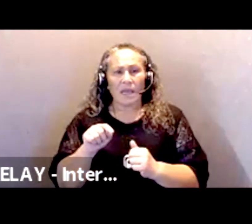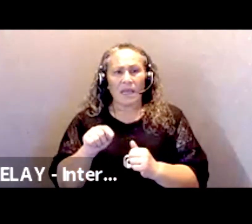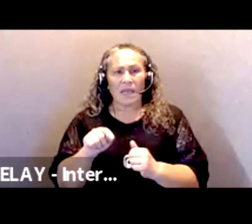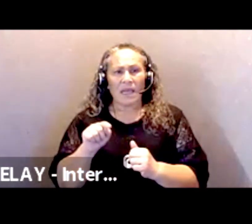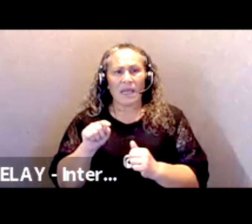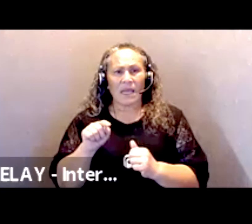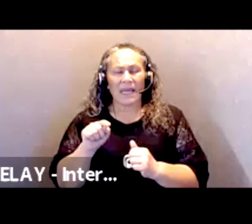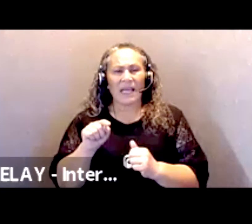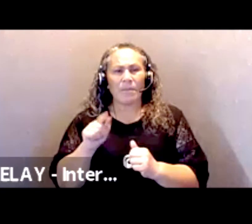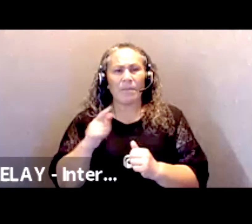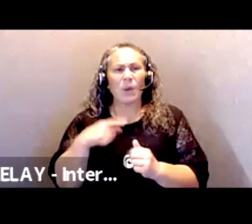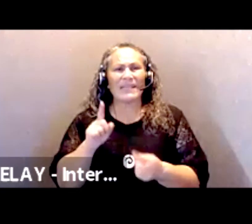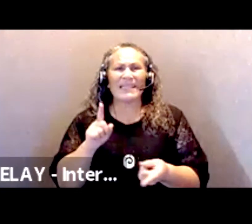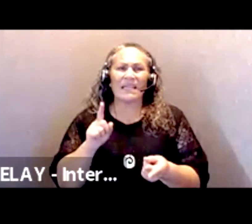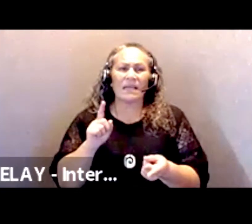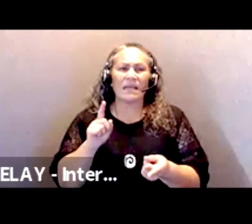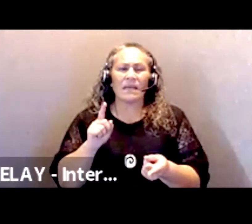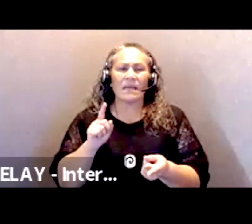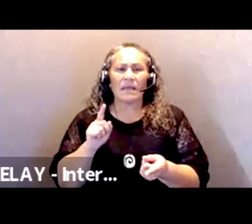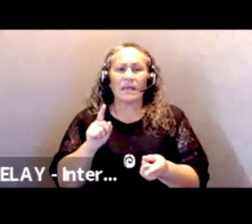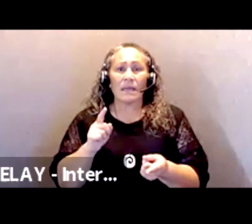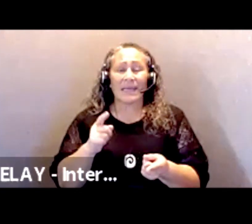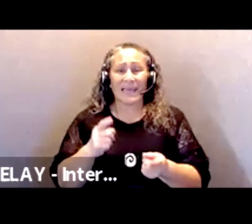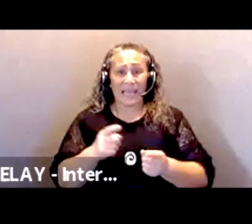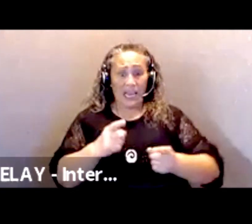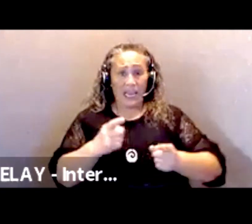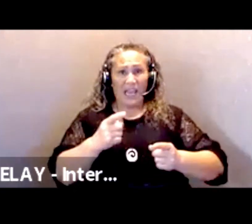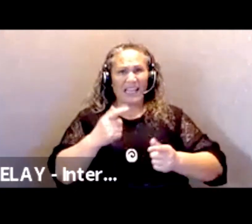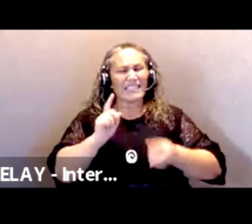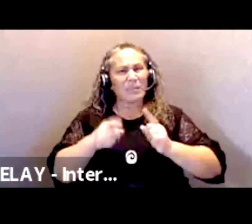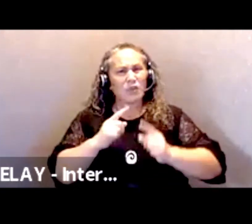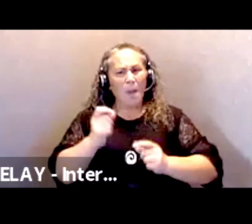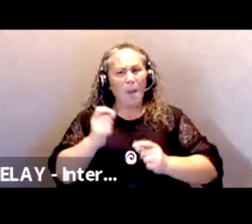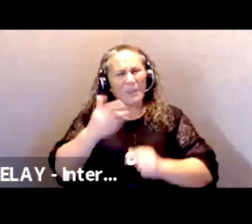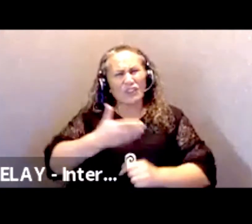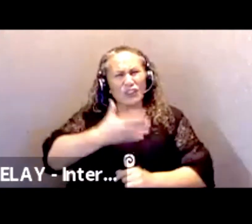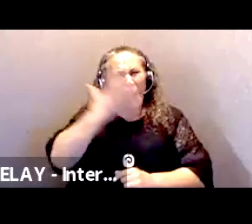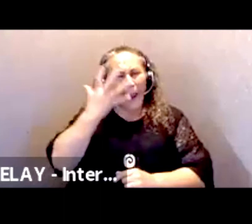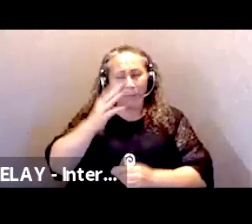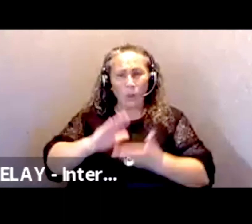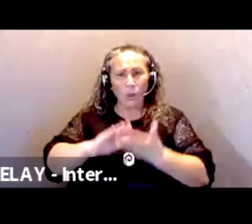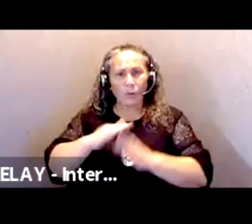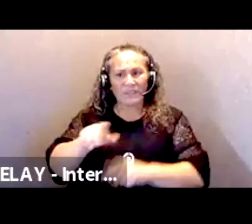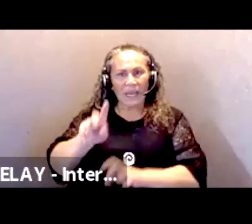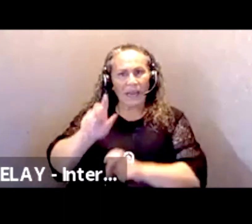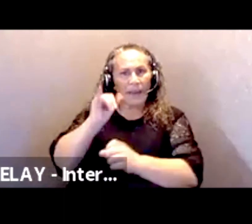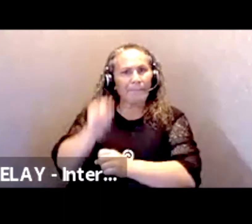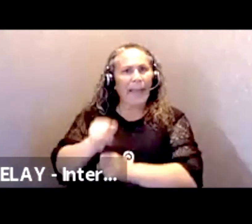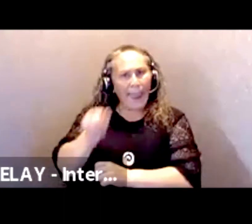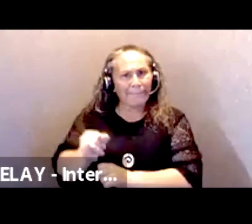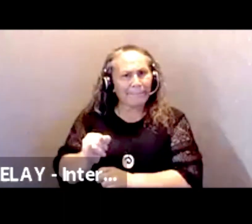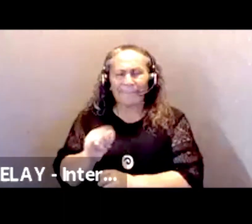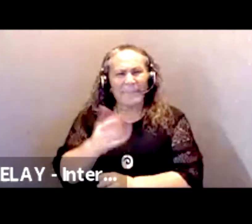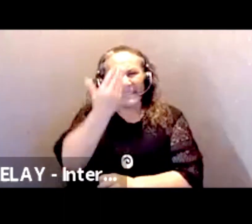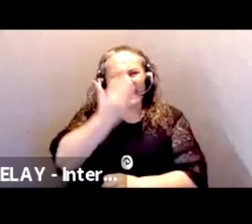shaming in some sort of level, that a community can be picked out. And that's sad, you know. For me, it's